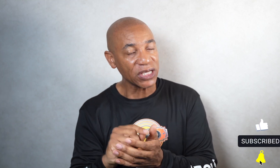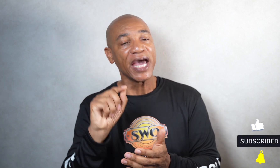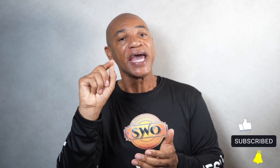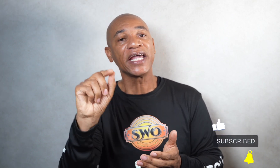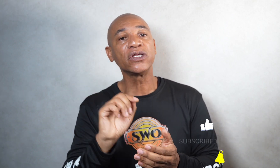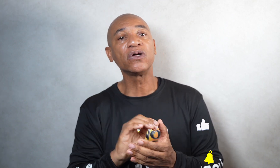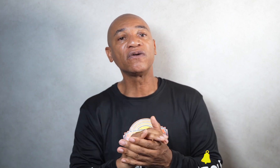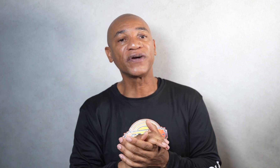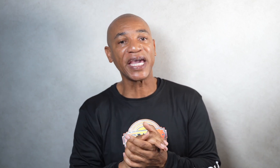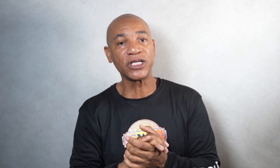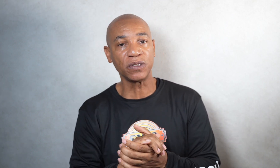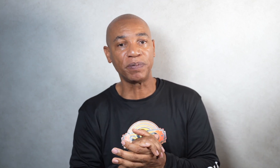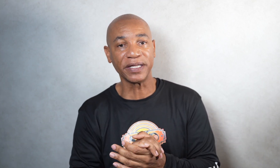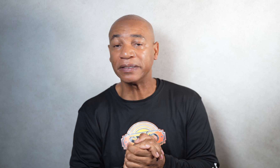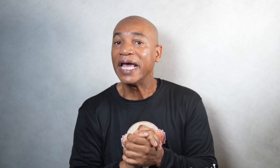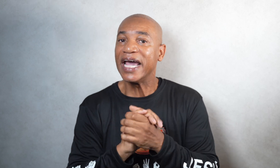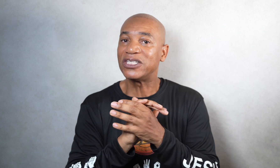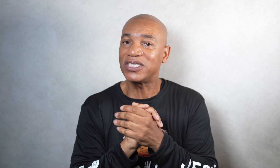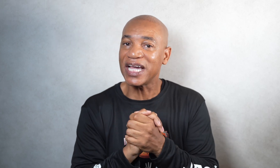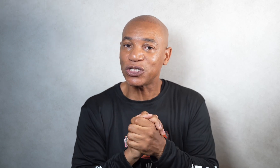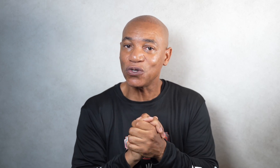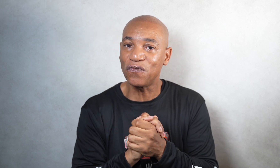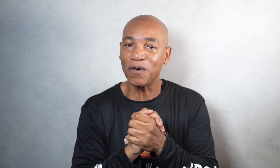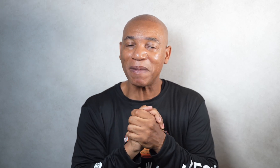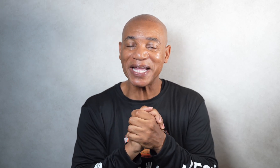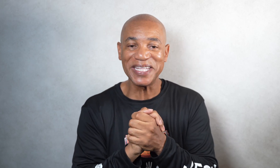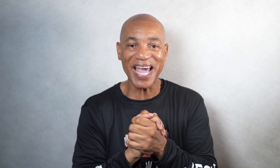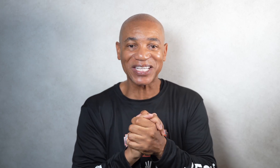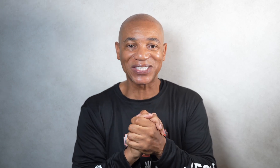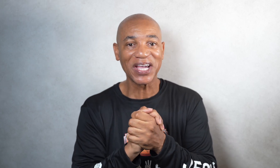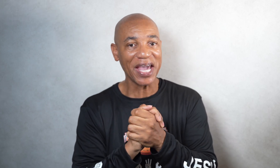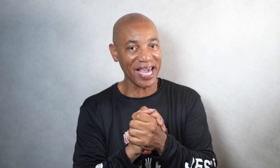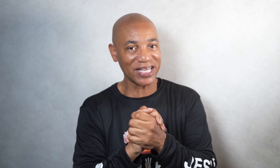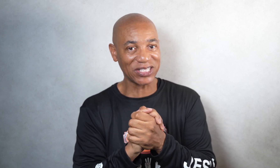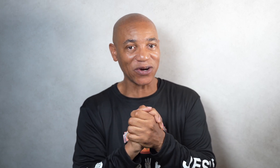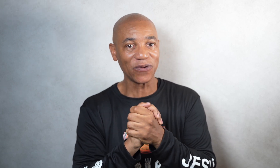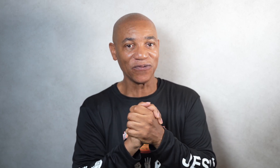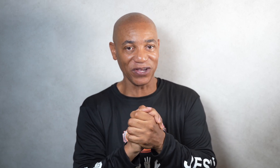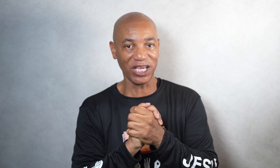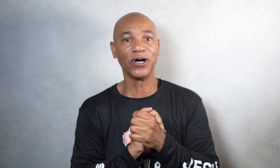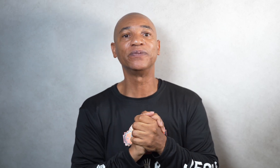hit the notification button and stay tuned for my next ASL video.